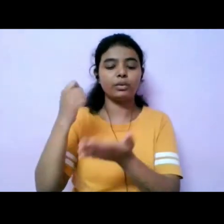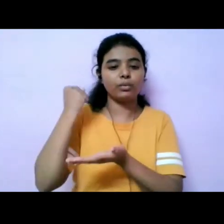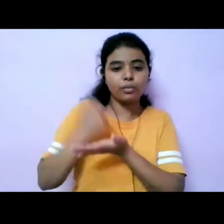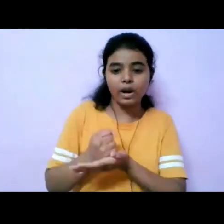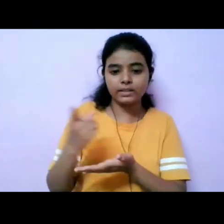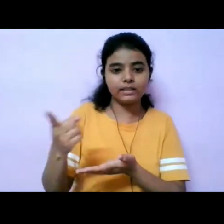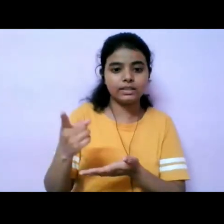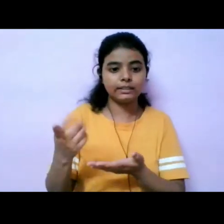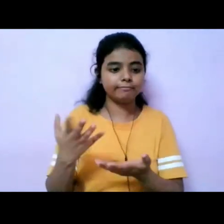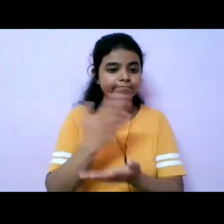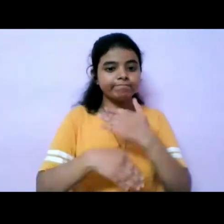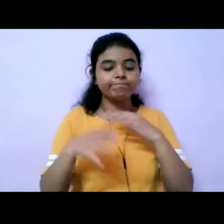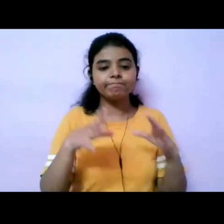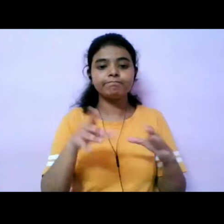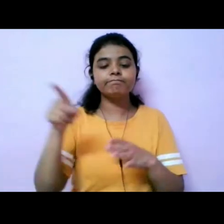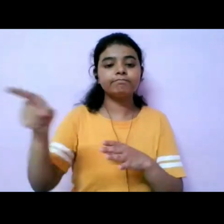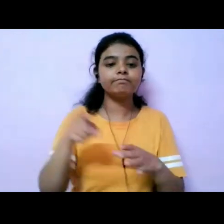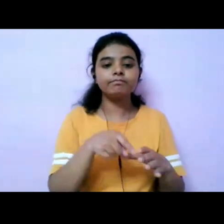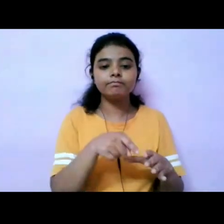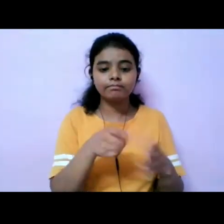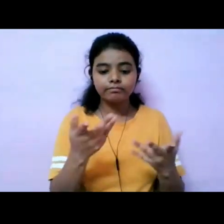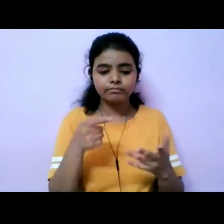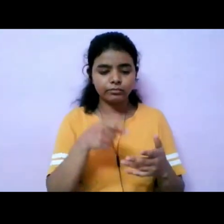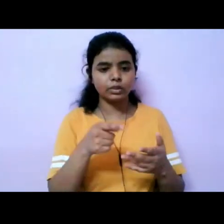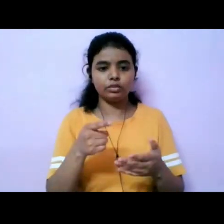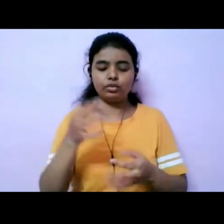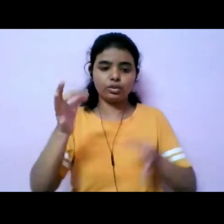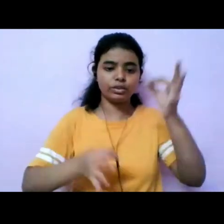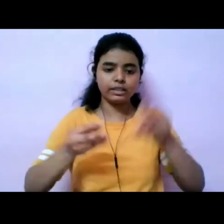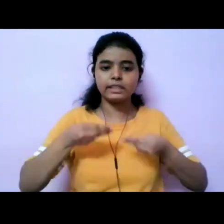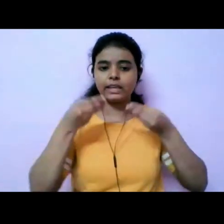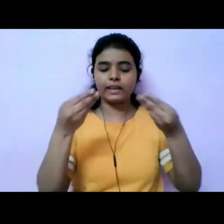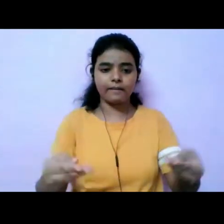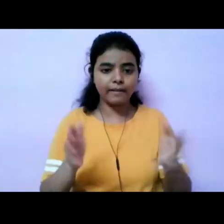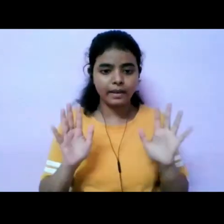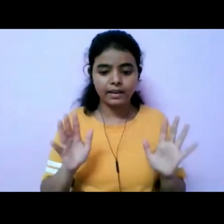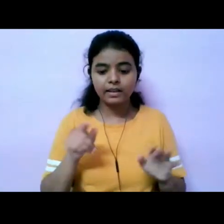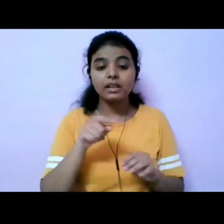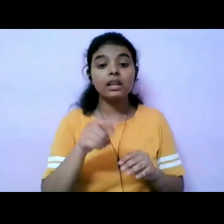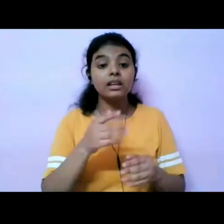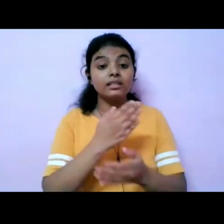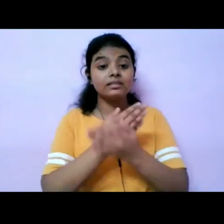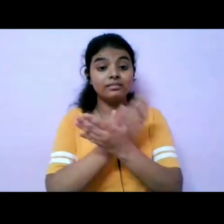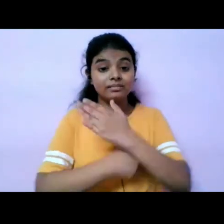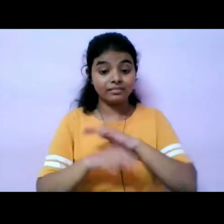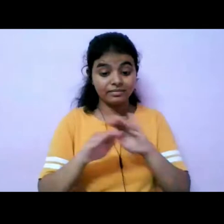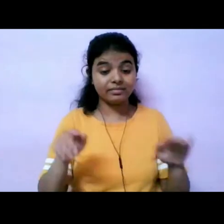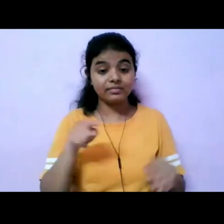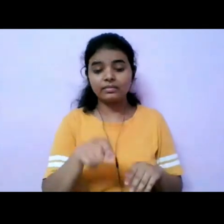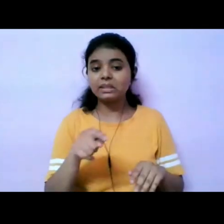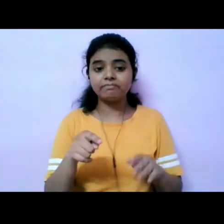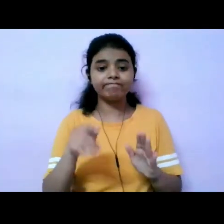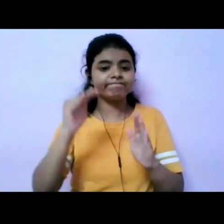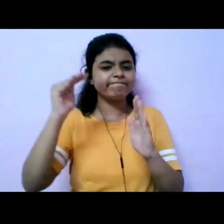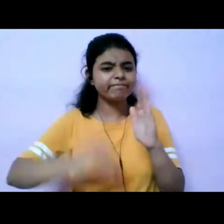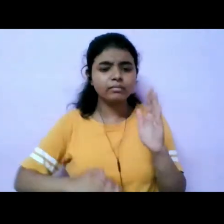effect committing their nation to disability justice, the way forward for the disabled is still steep. And this